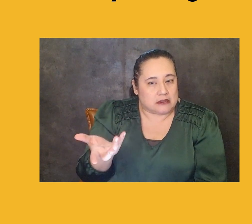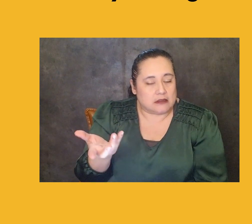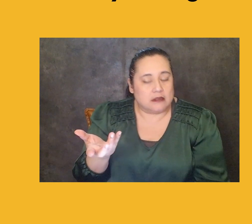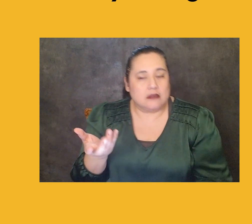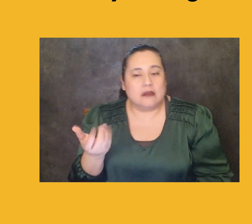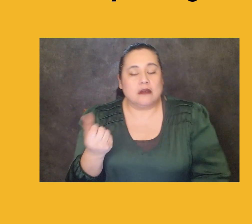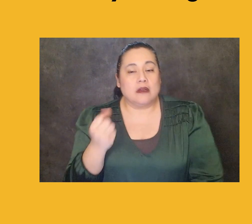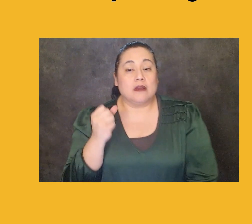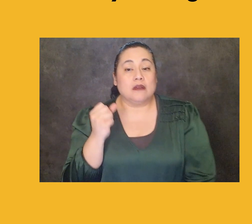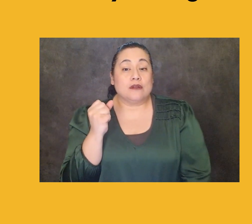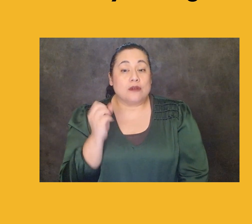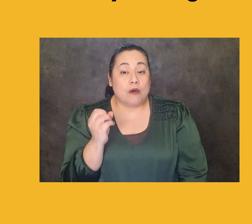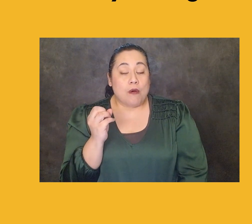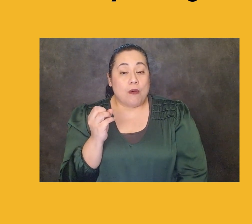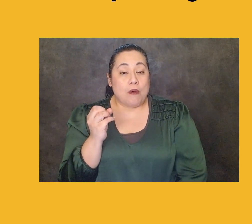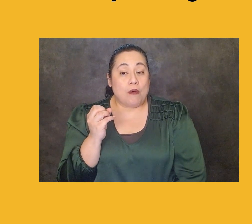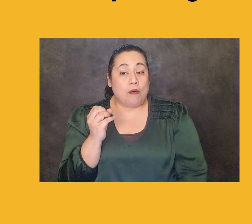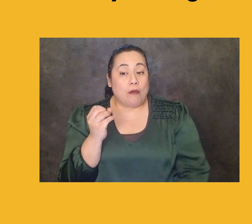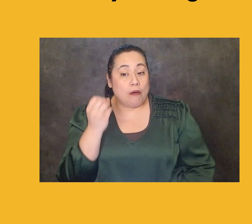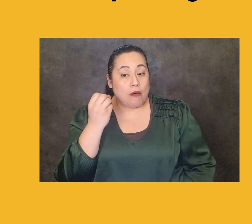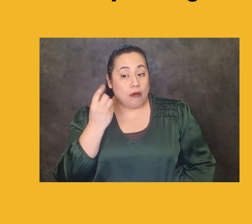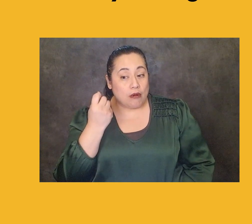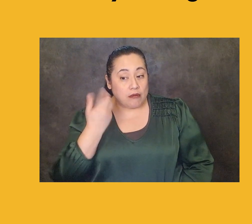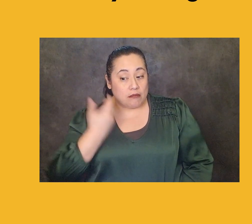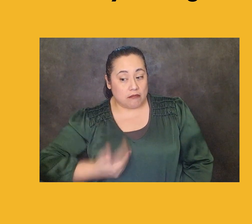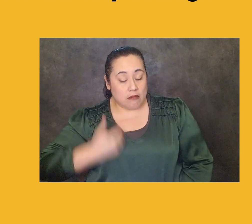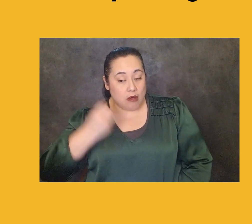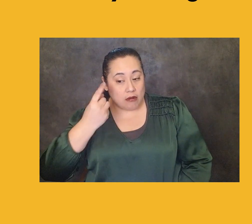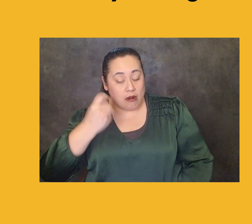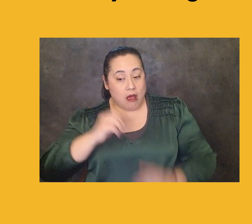providing. And so,